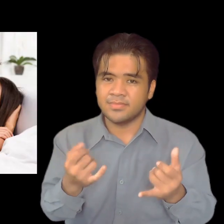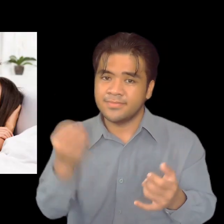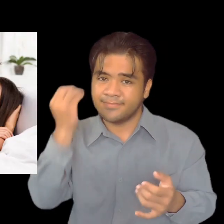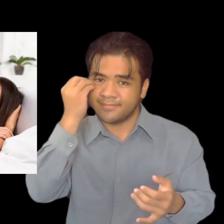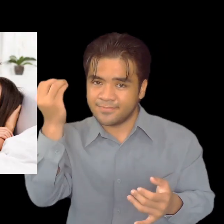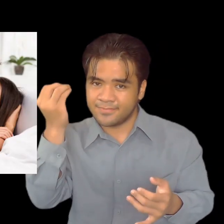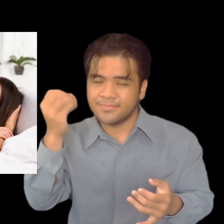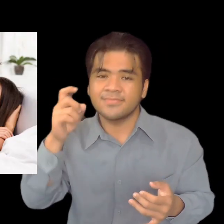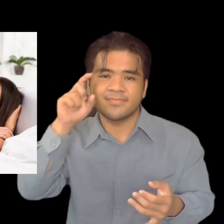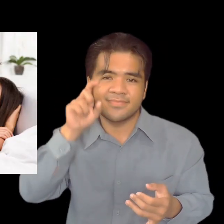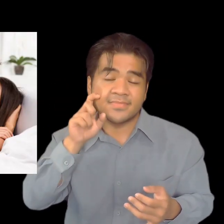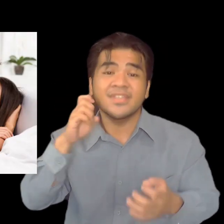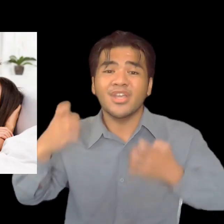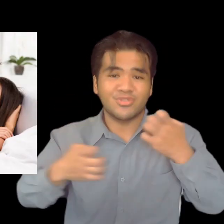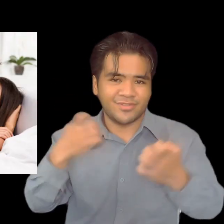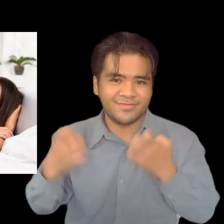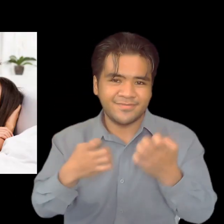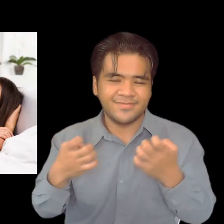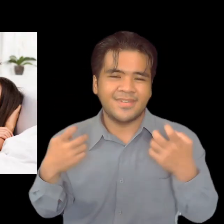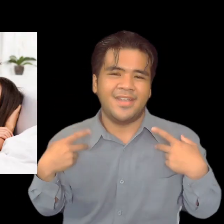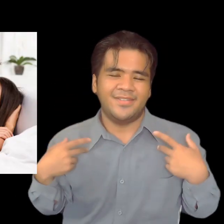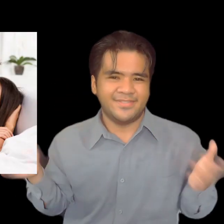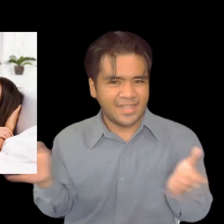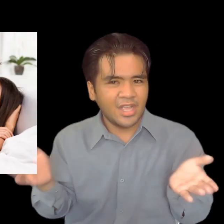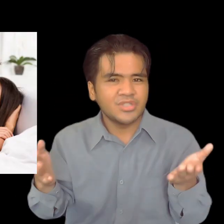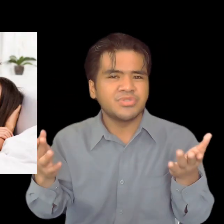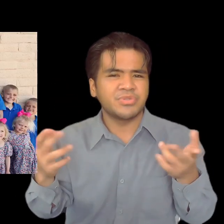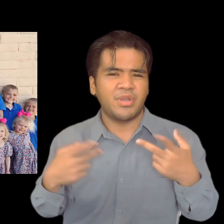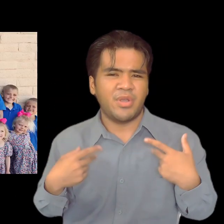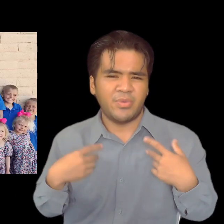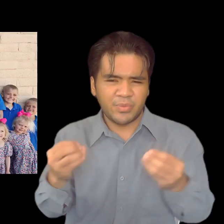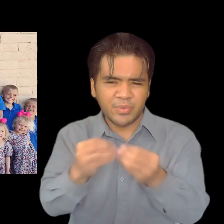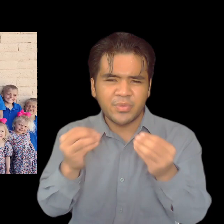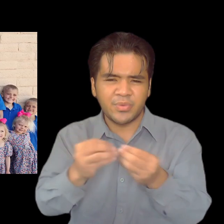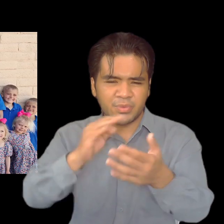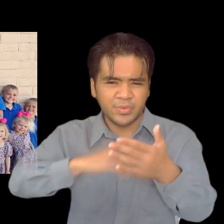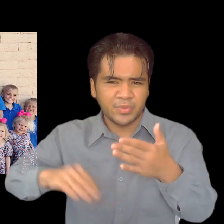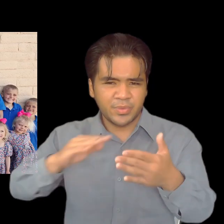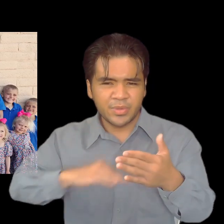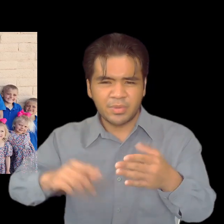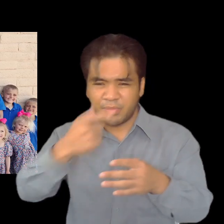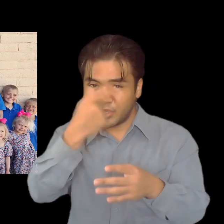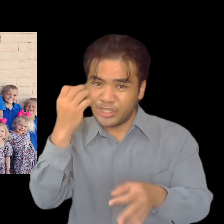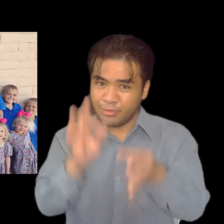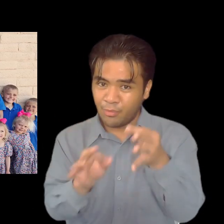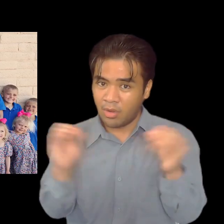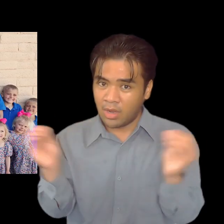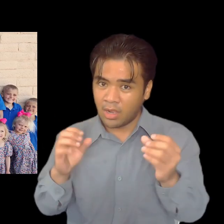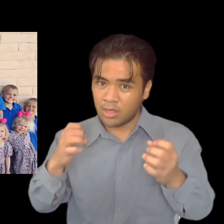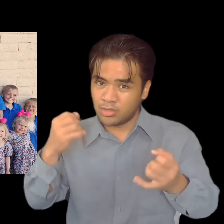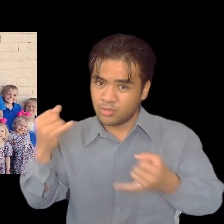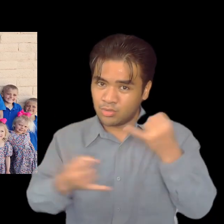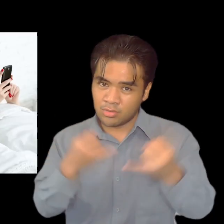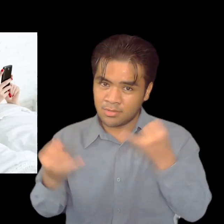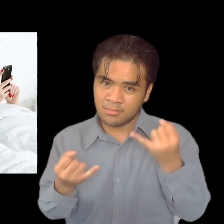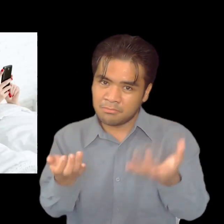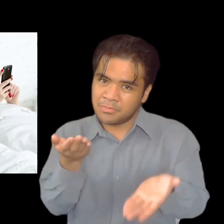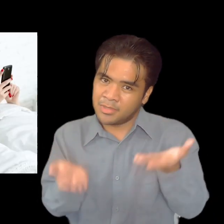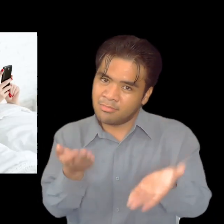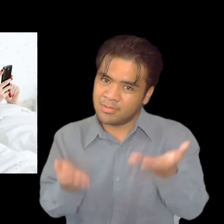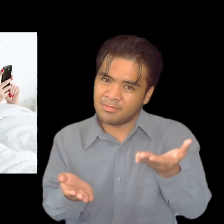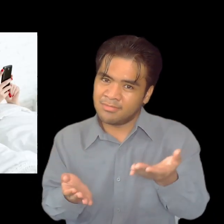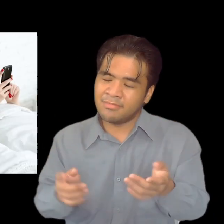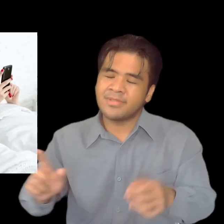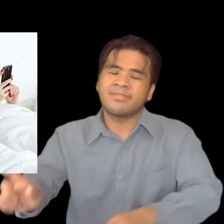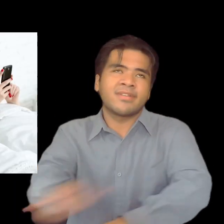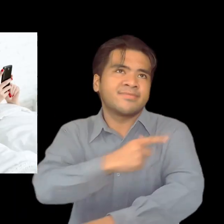as for me, I believe that God designed sex to be pleasurable so that men and women will be motivated to procreate. Because if